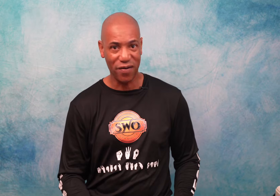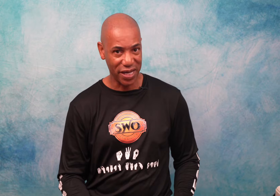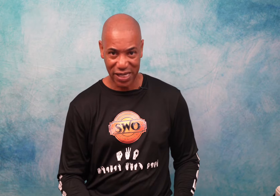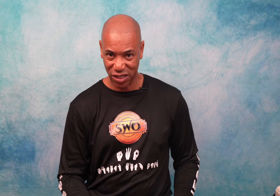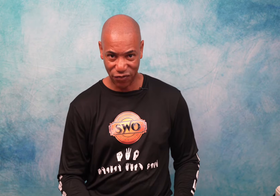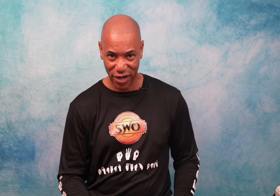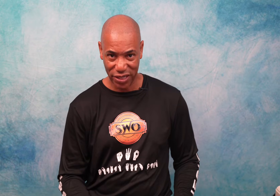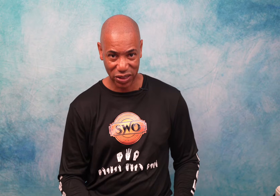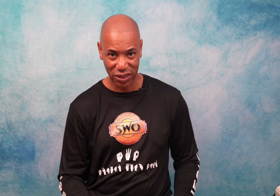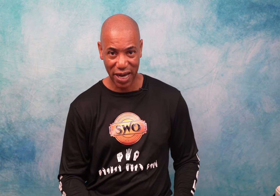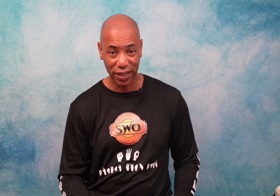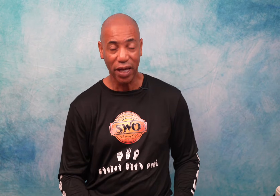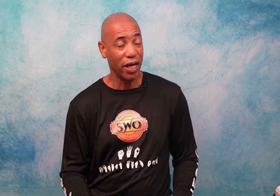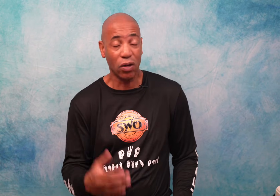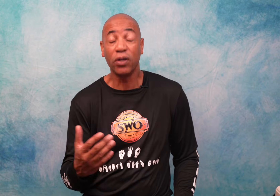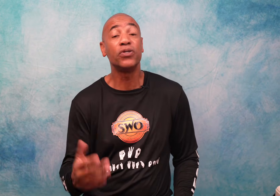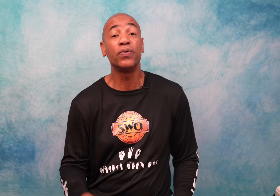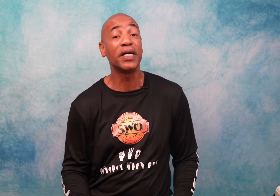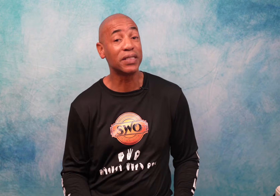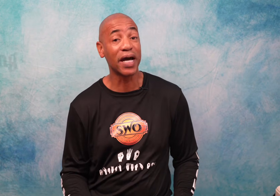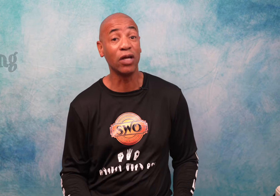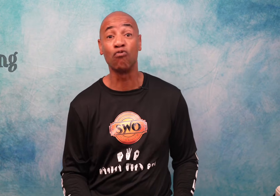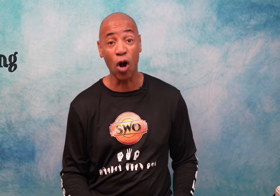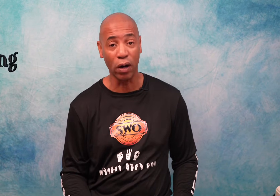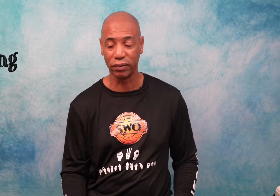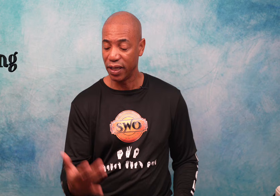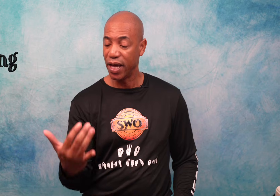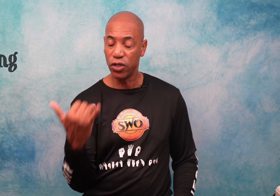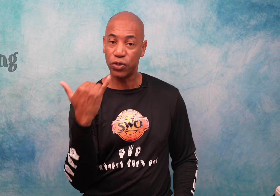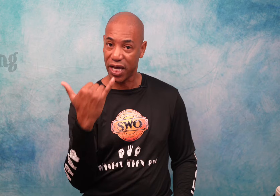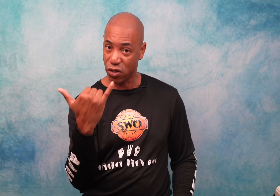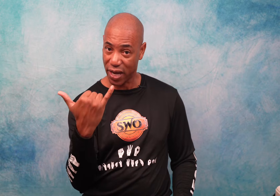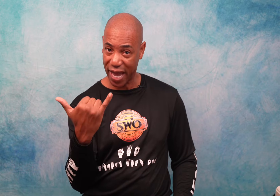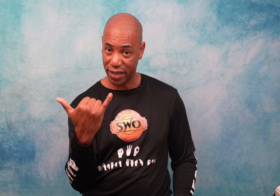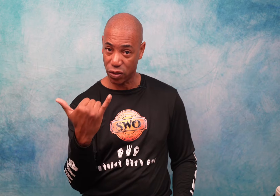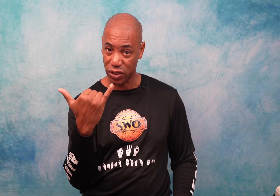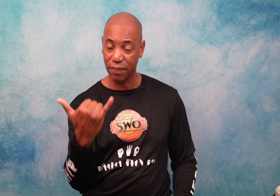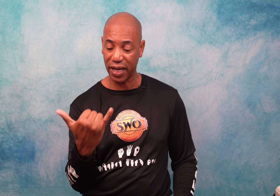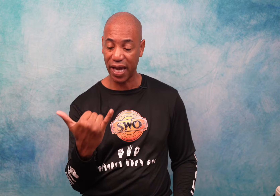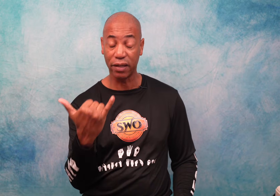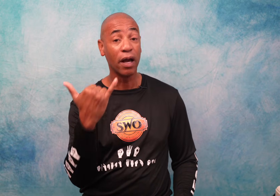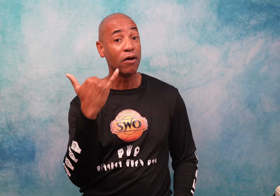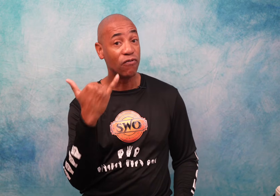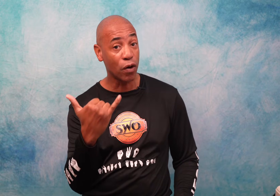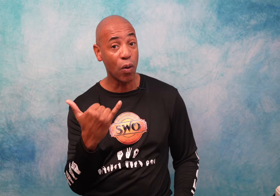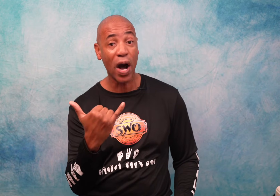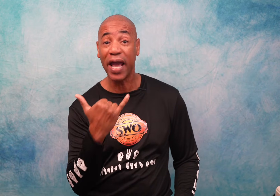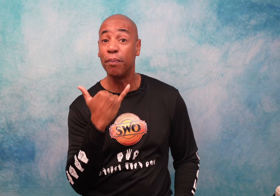Very easy phrase to sign, and all you're doing is signing wrong. You'll take your hand, your dominant hand, form a Y and